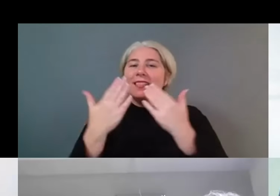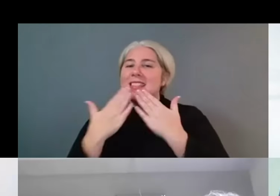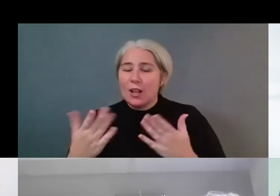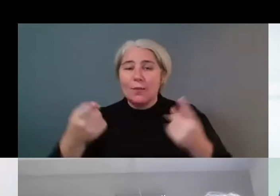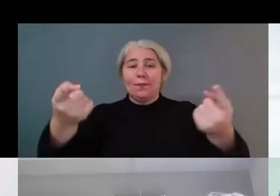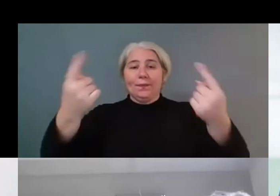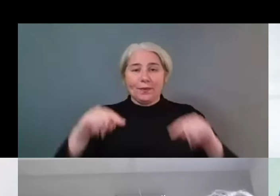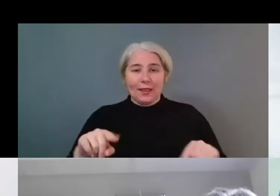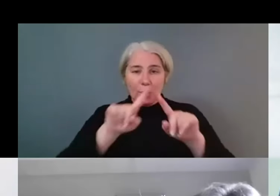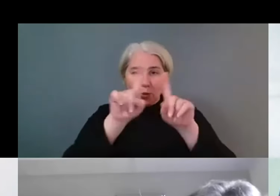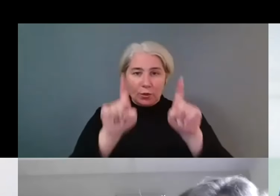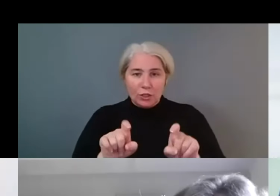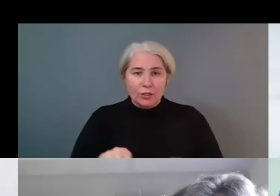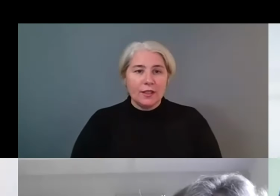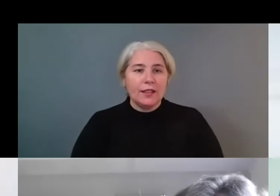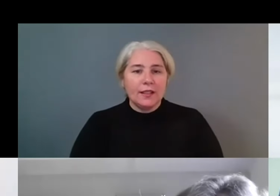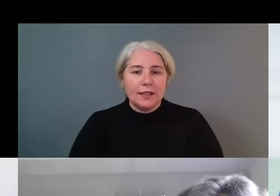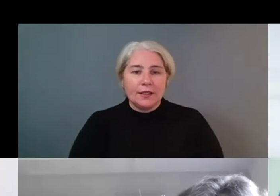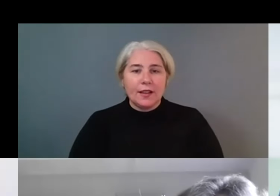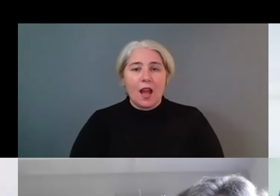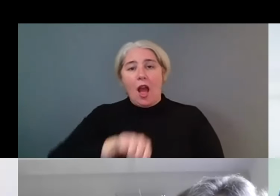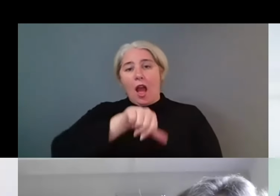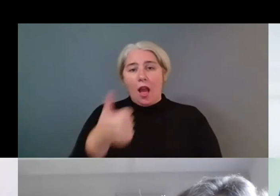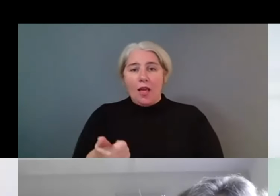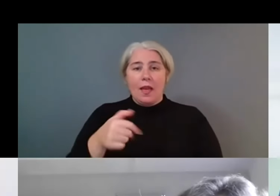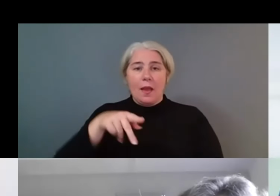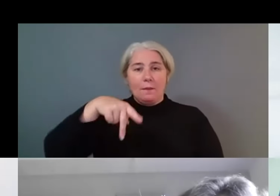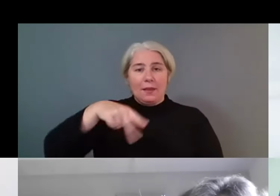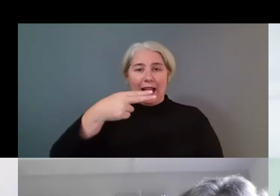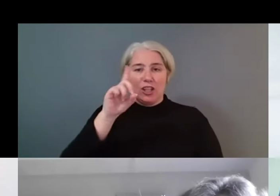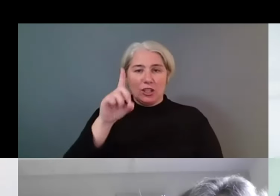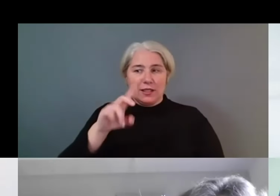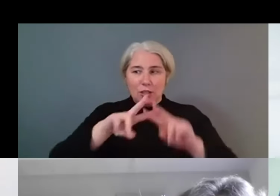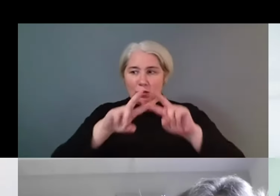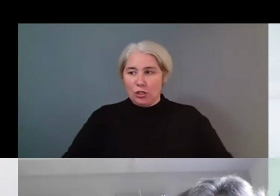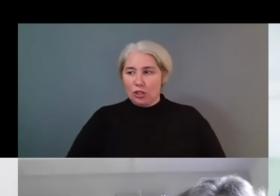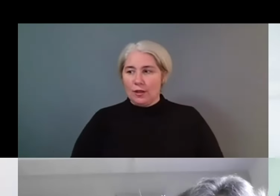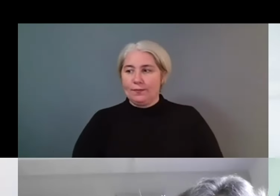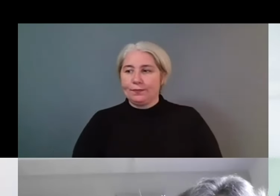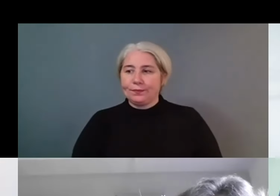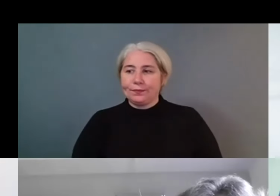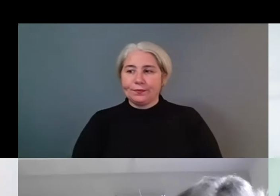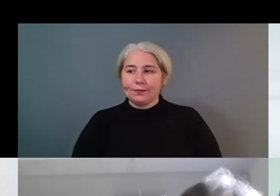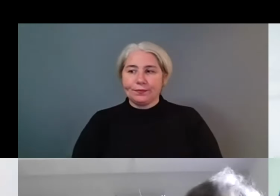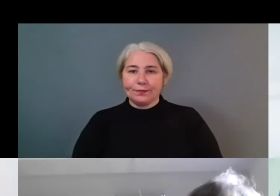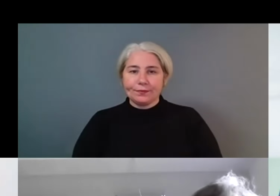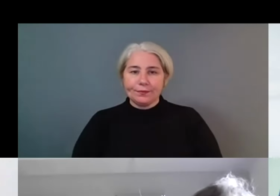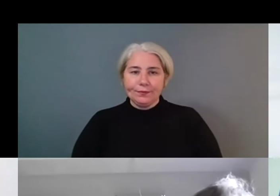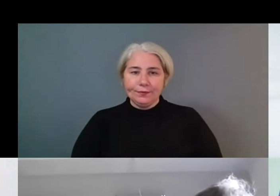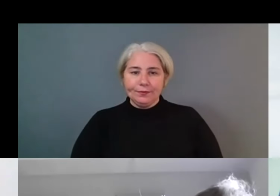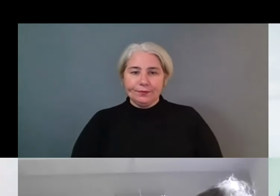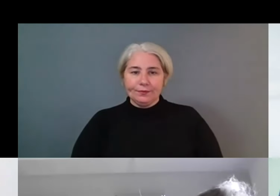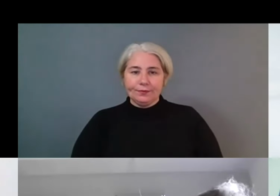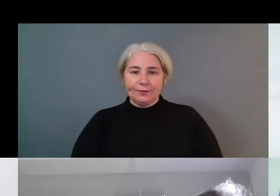he's also a PhD researcher from that network. And he asks, how does the CRPD committee reconcile differences